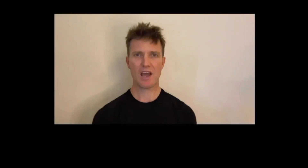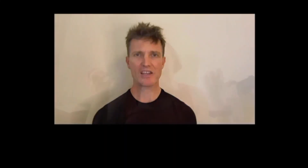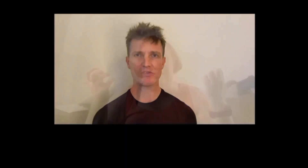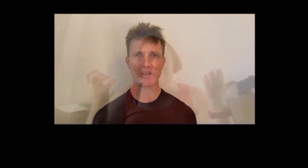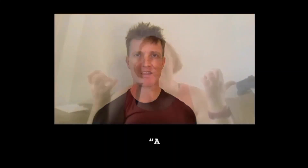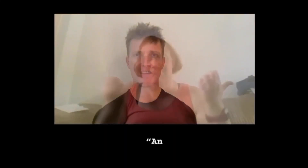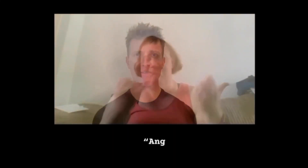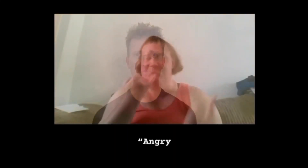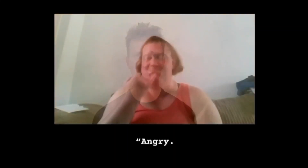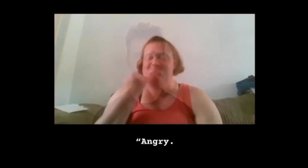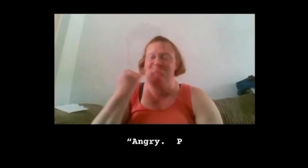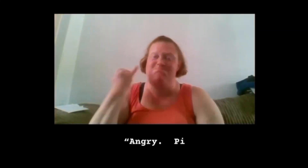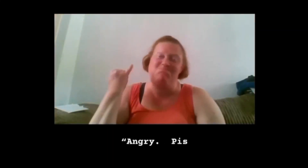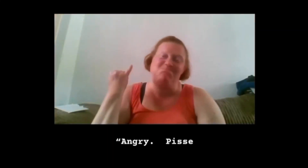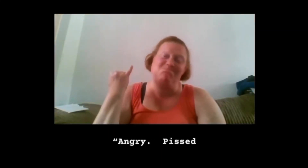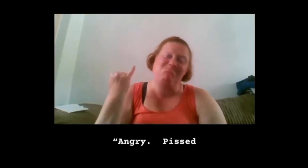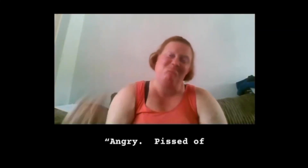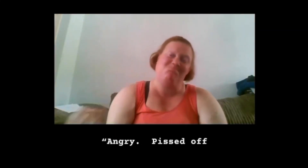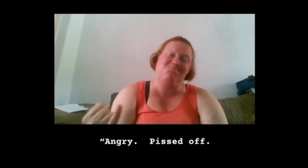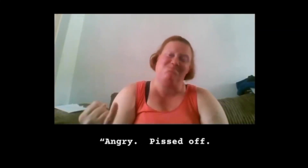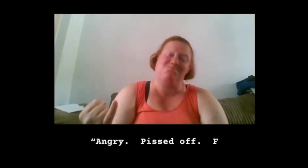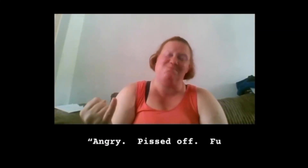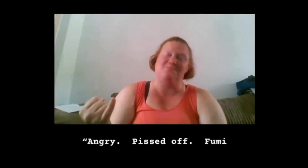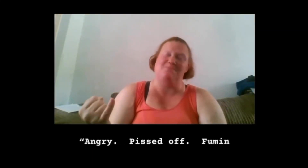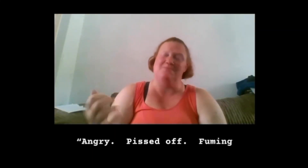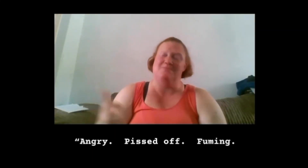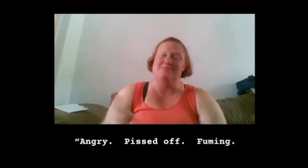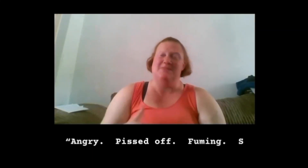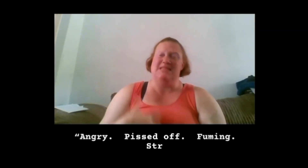Angry, pissed off, fuming, stressed.